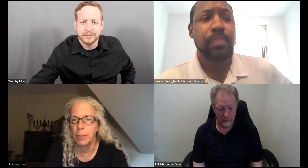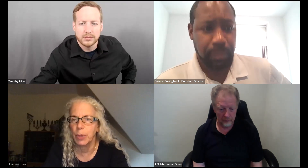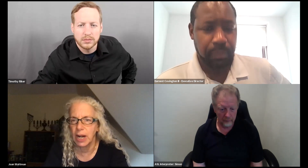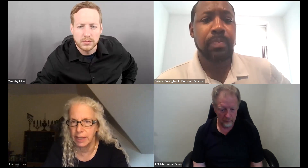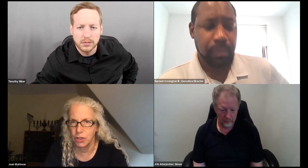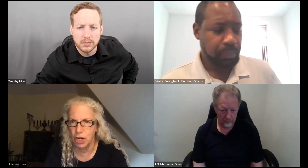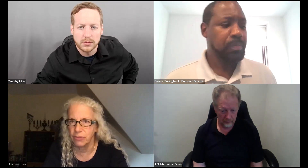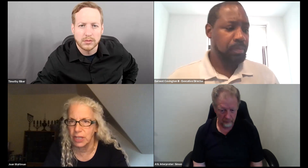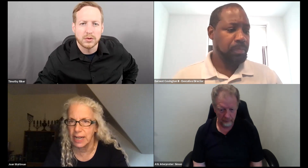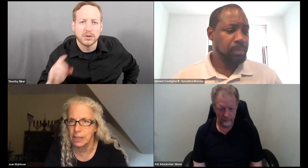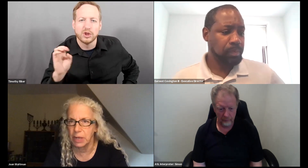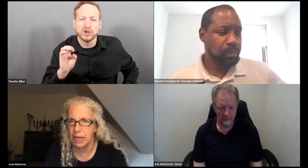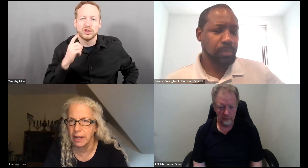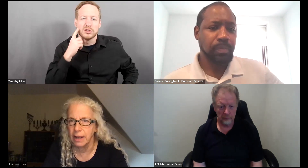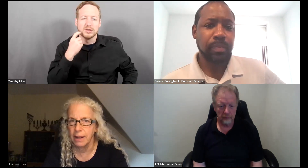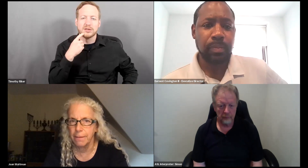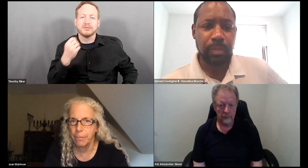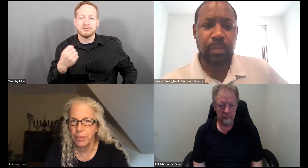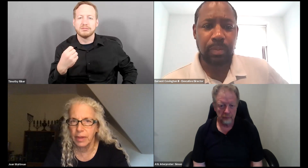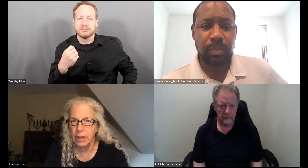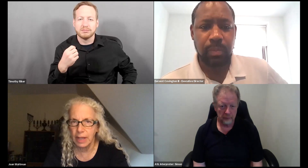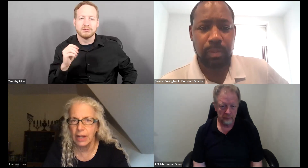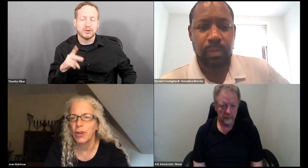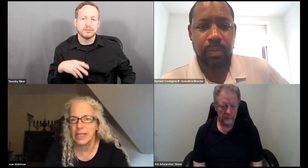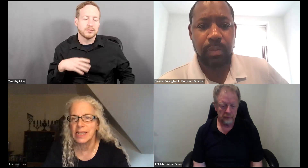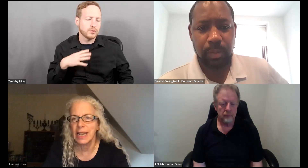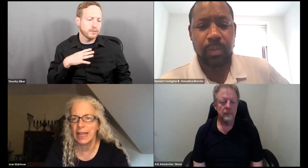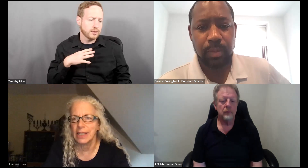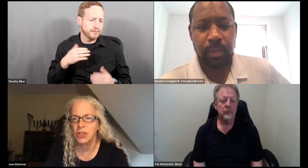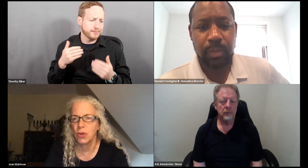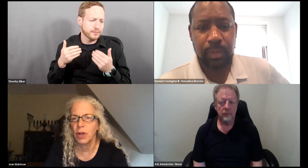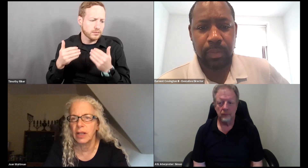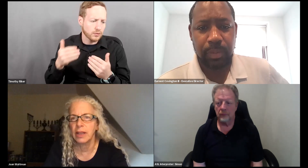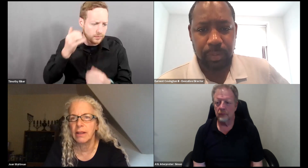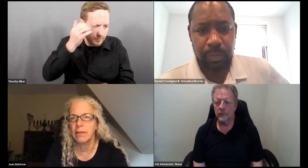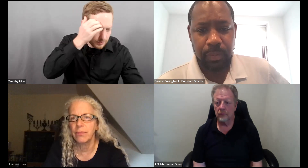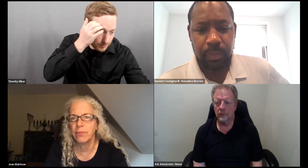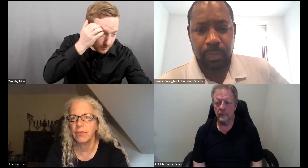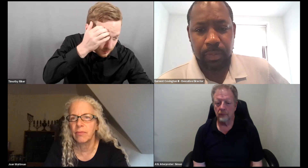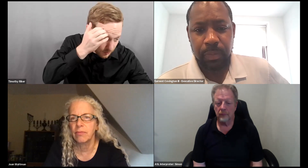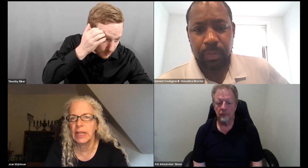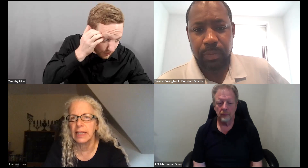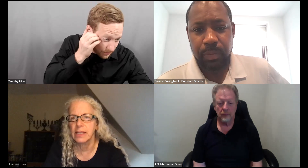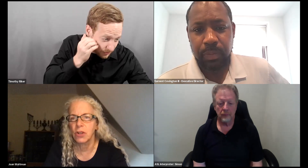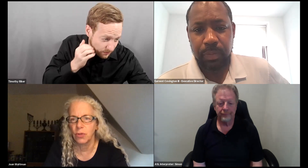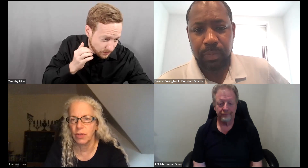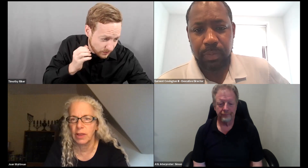this time and put it on the agenda for the next meeting. And Ernest is saying yes. So yes, so let's